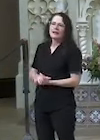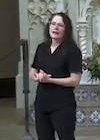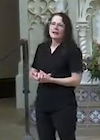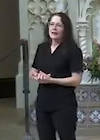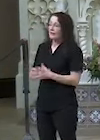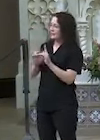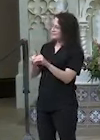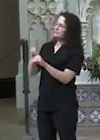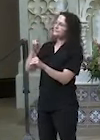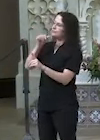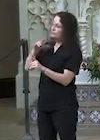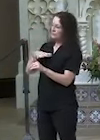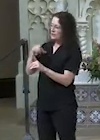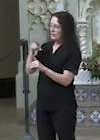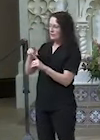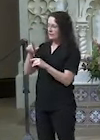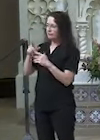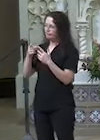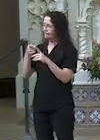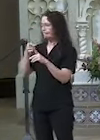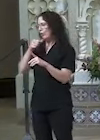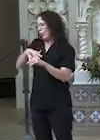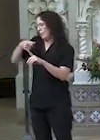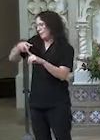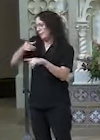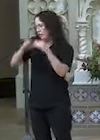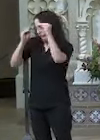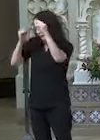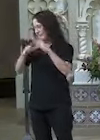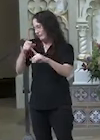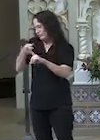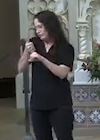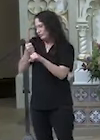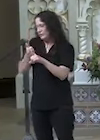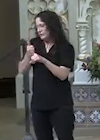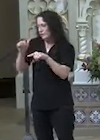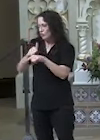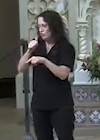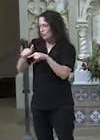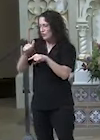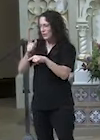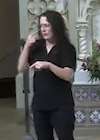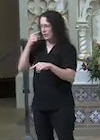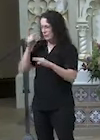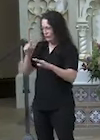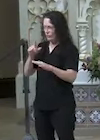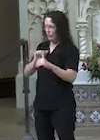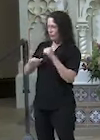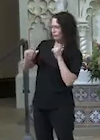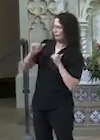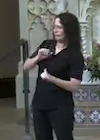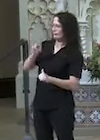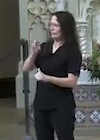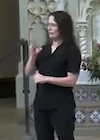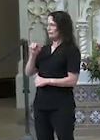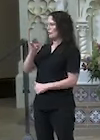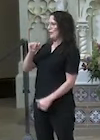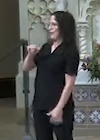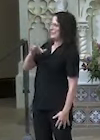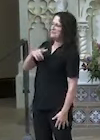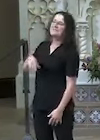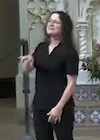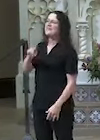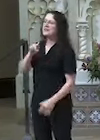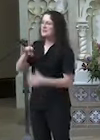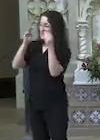One of the women on the faculty was trained in drama, okay? So she